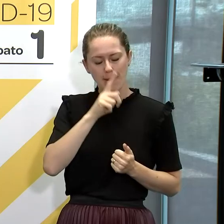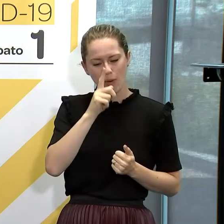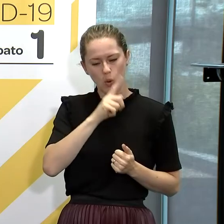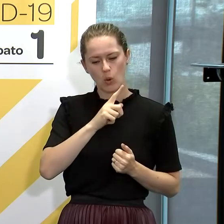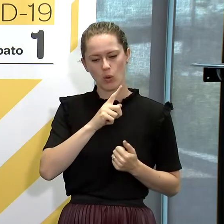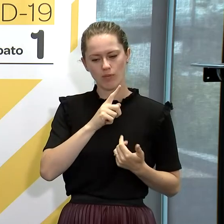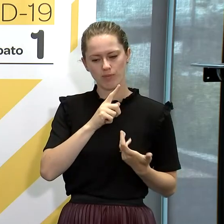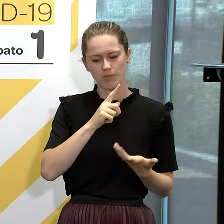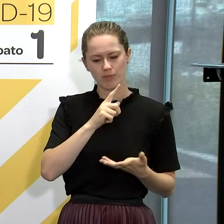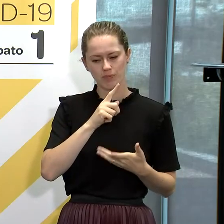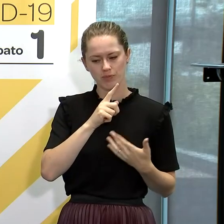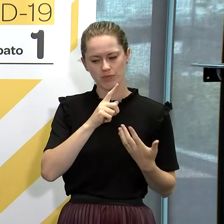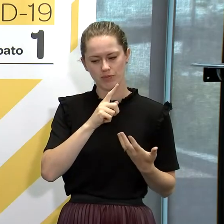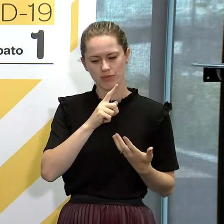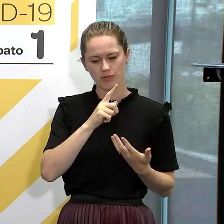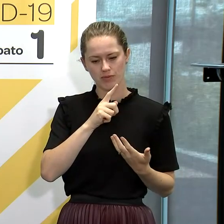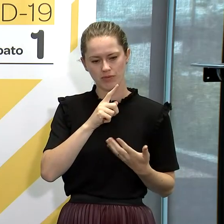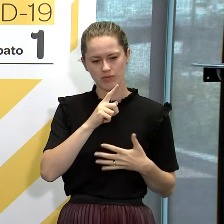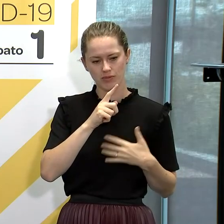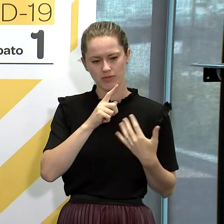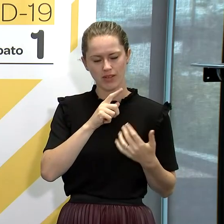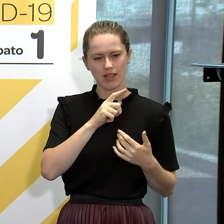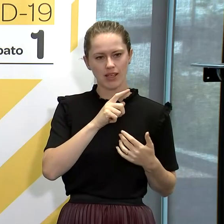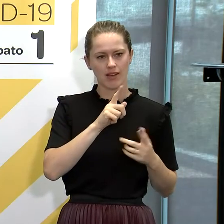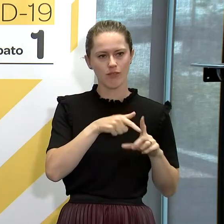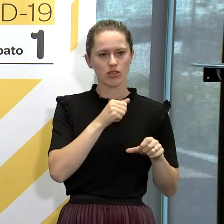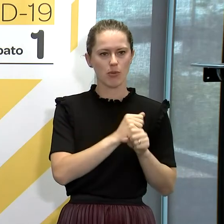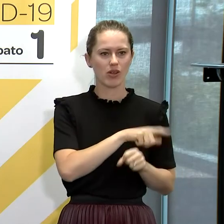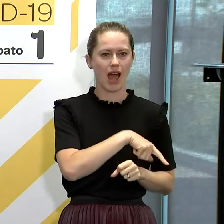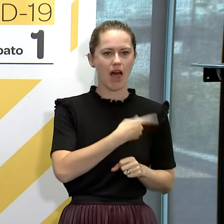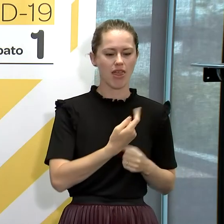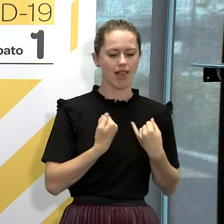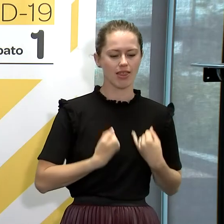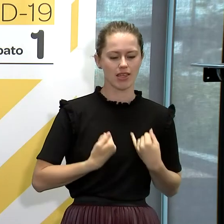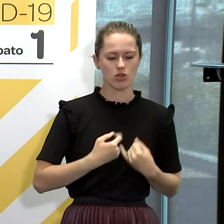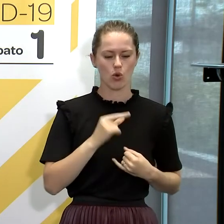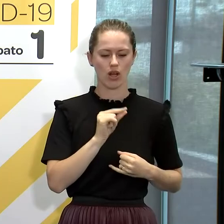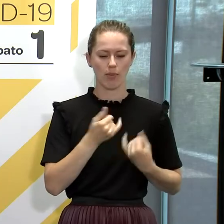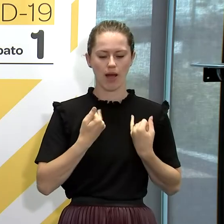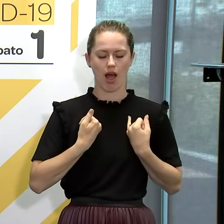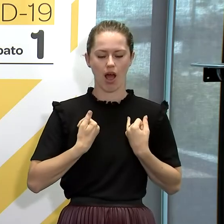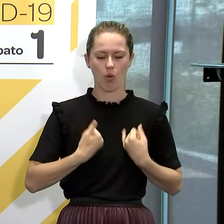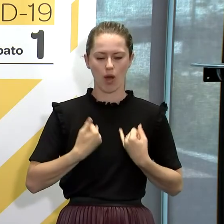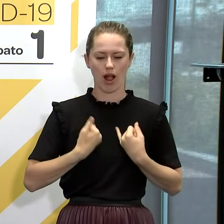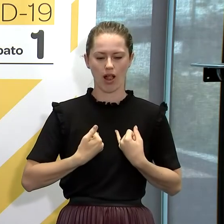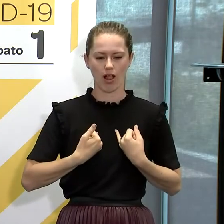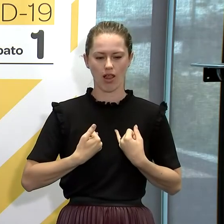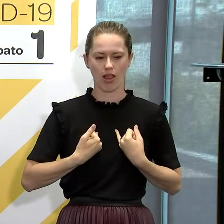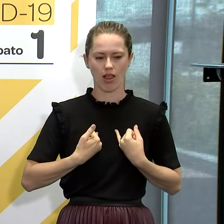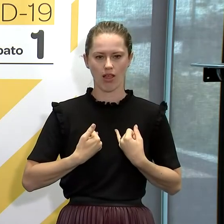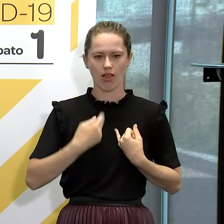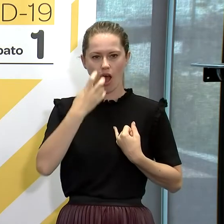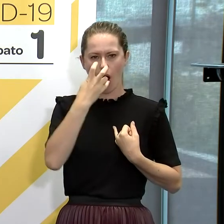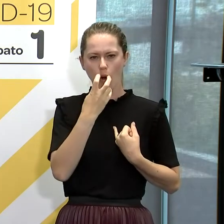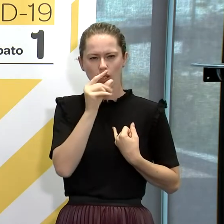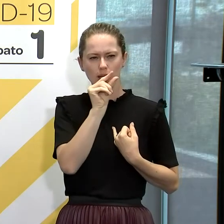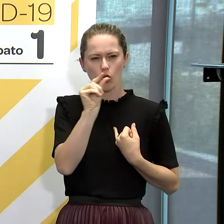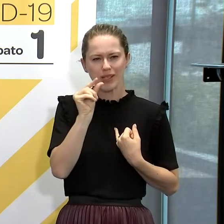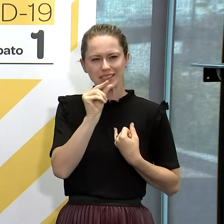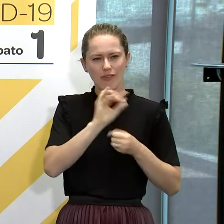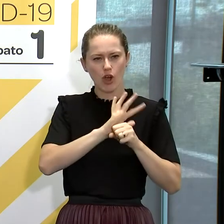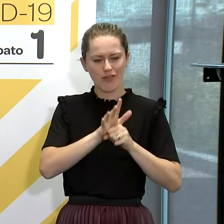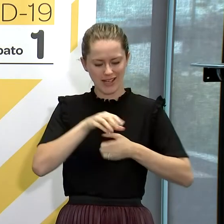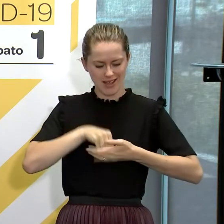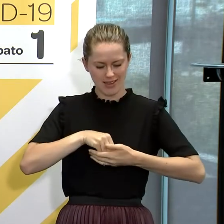they develop other viral illnesses or a little bit unwell, that it may bring the fragments of the COVID